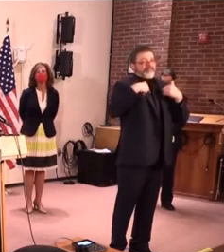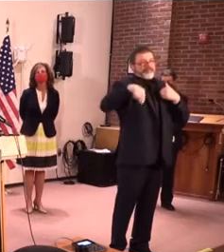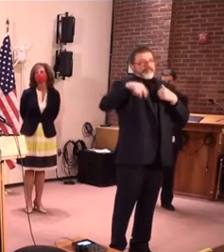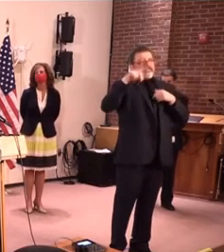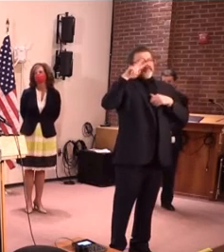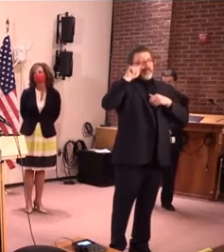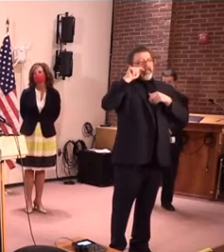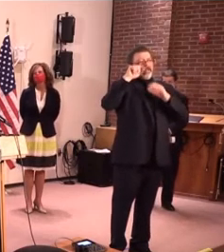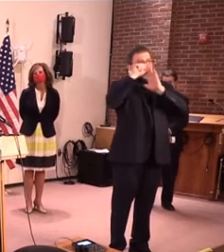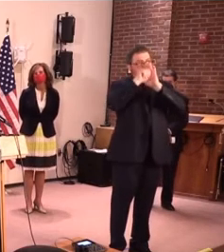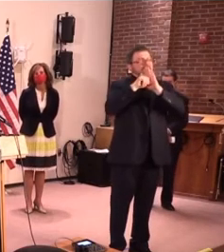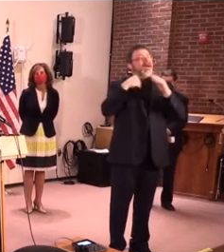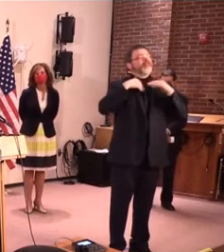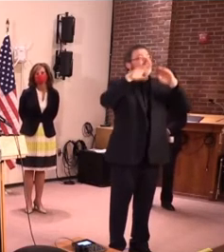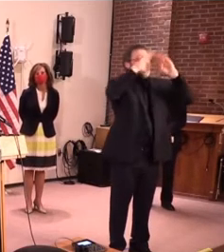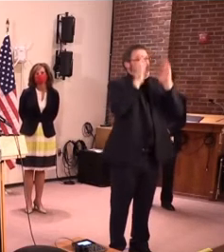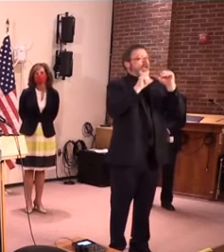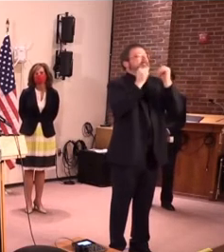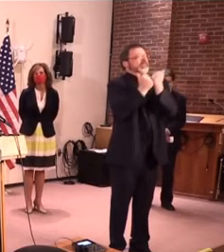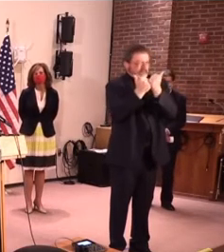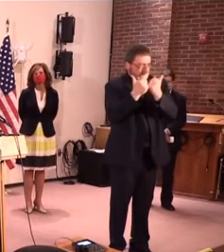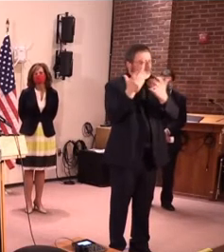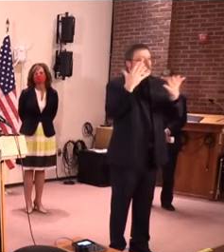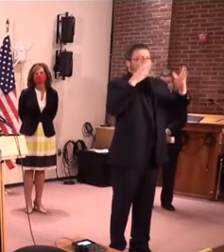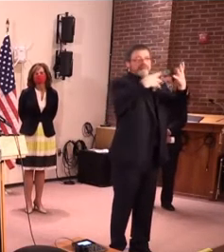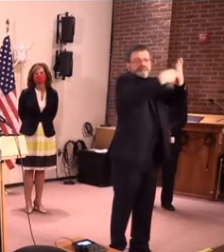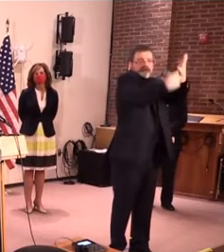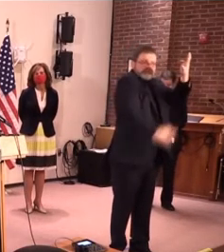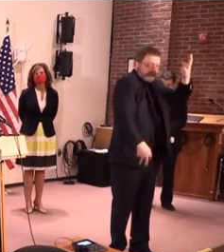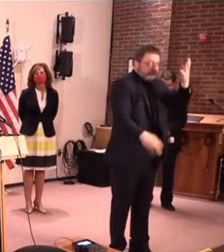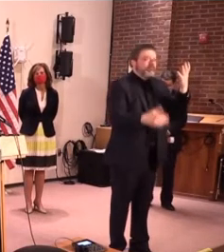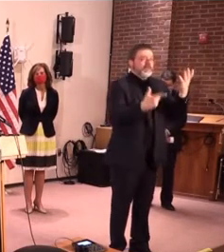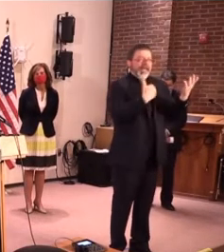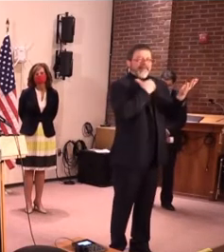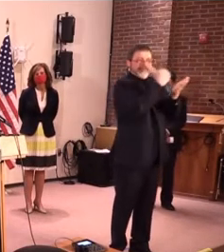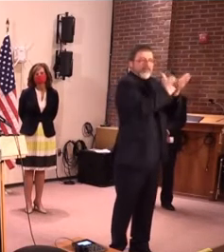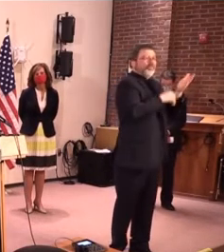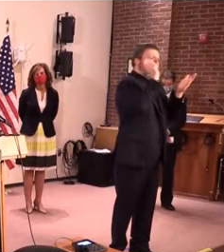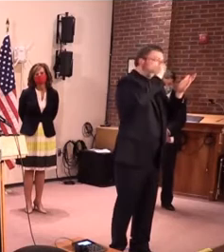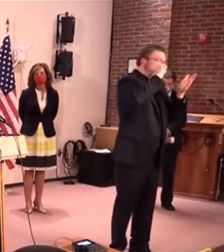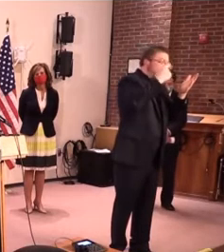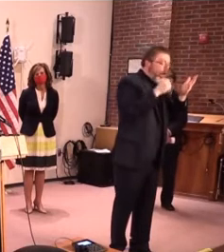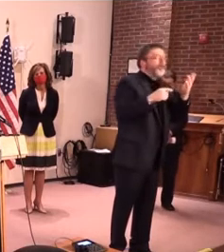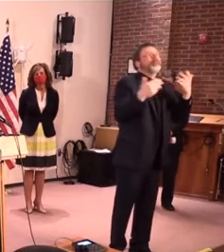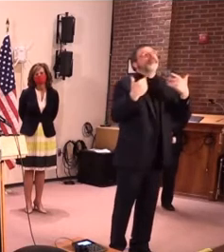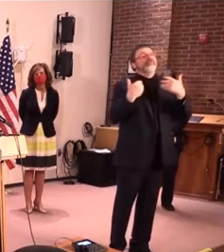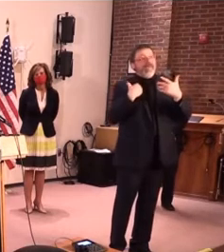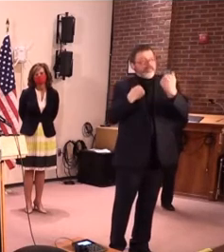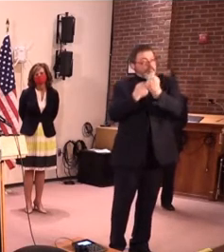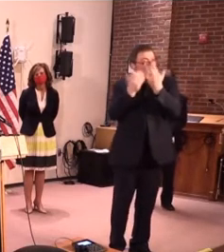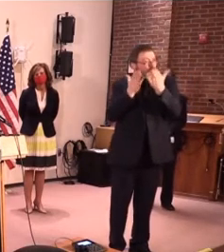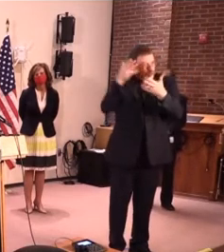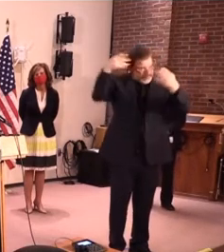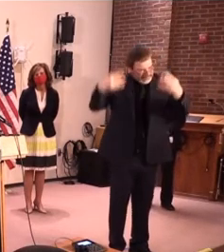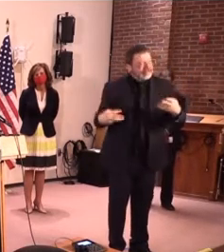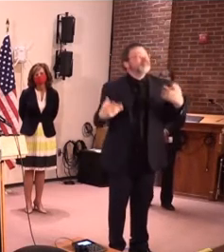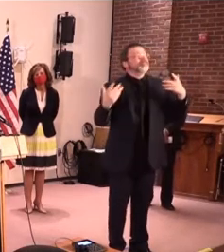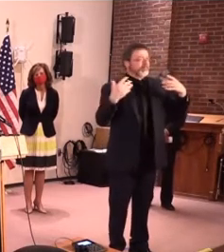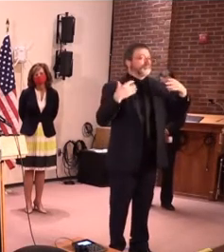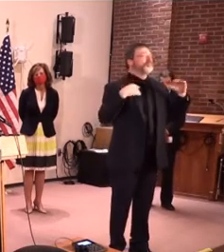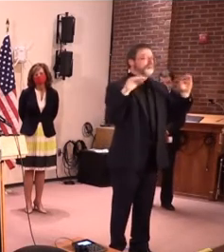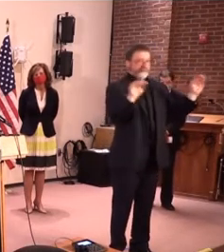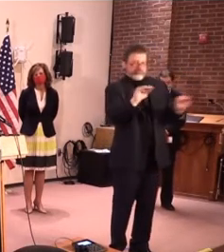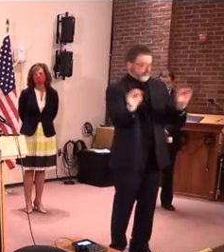up services, rental assistance, support services from area homeless providers. This has been done in the past